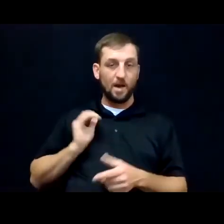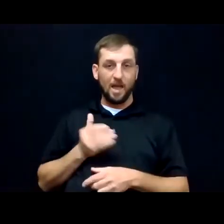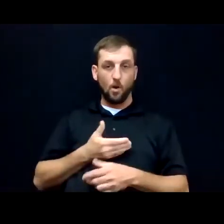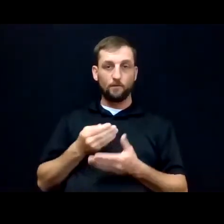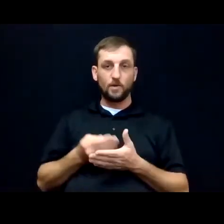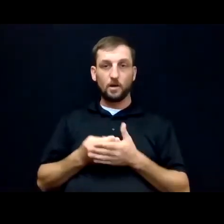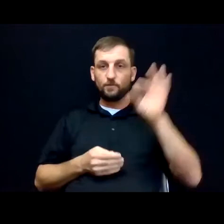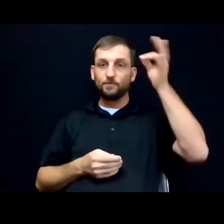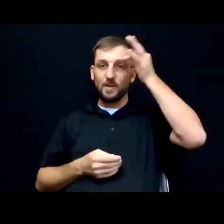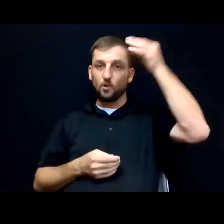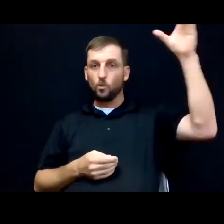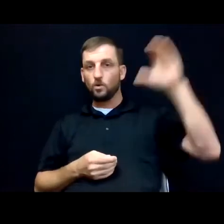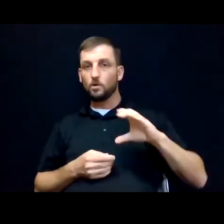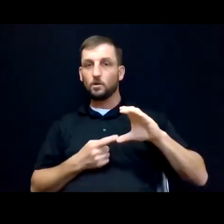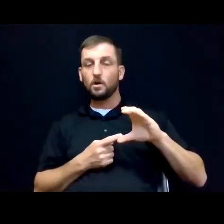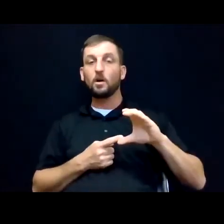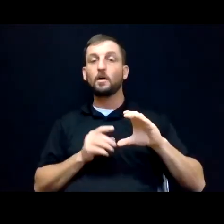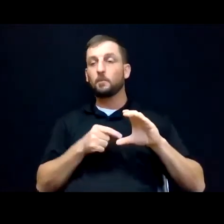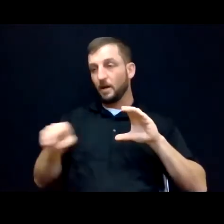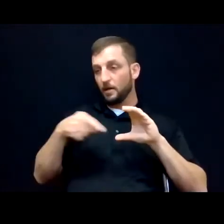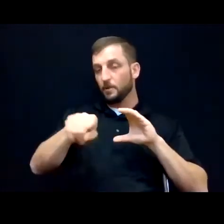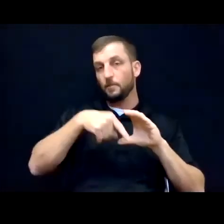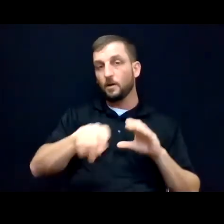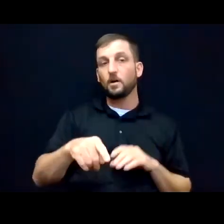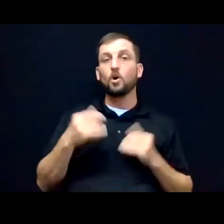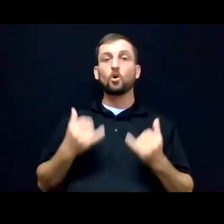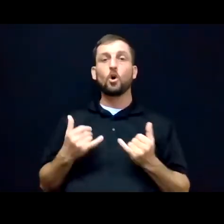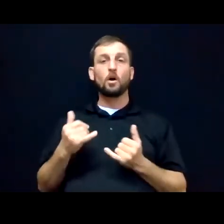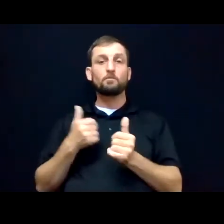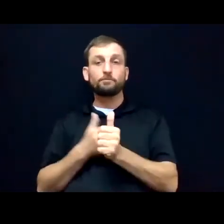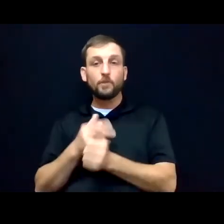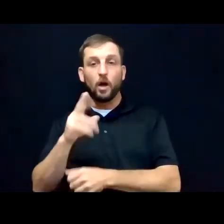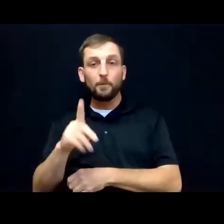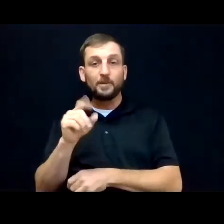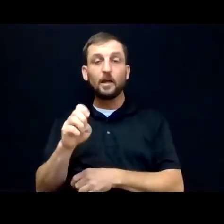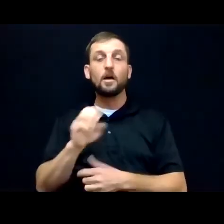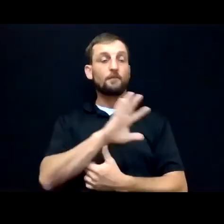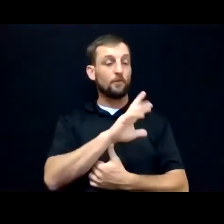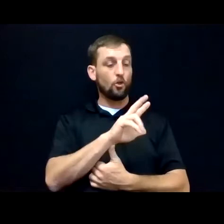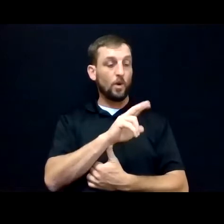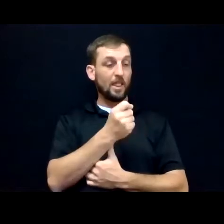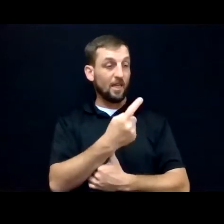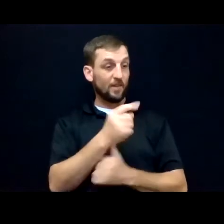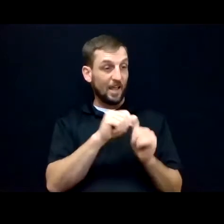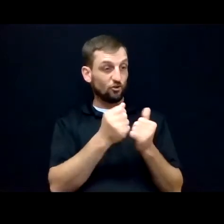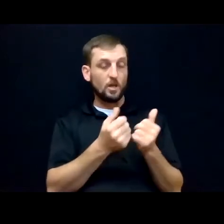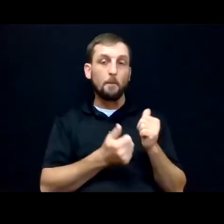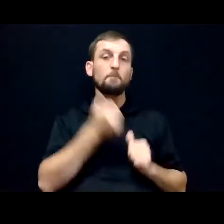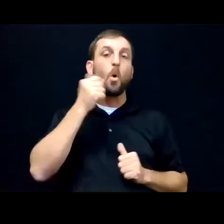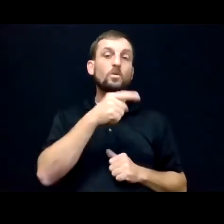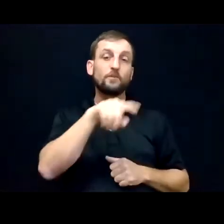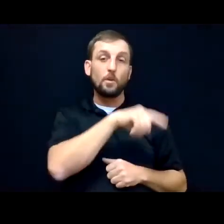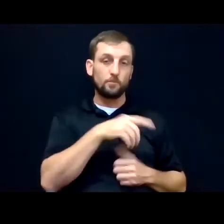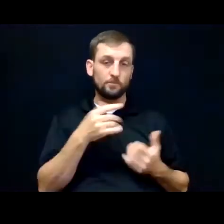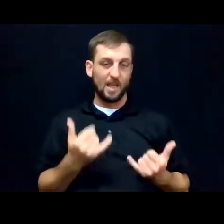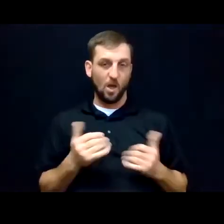funds. The current updates for our agencies, currently majority of our 5311 agencies are open.